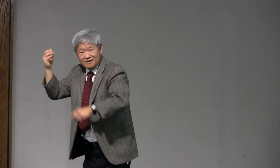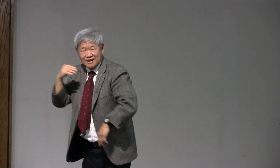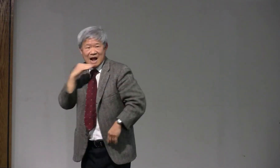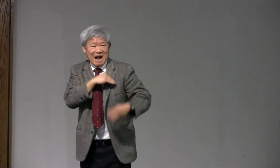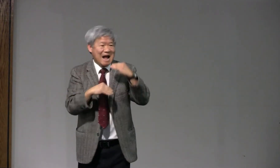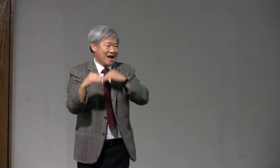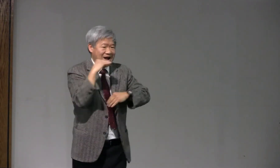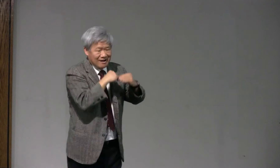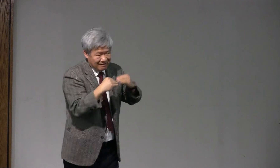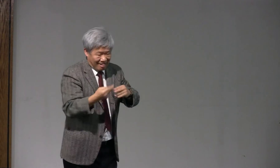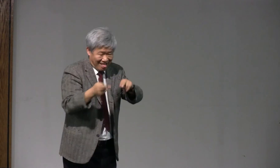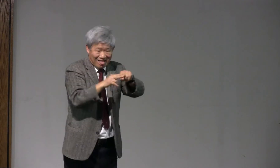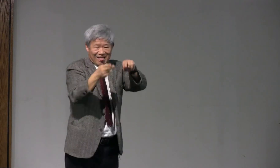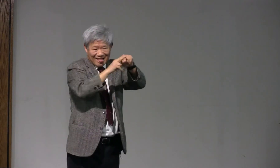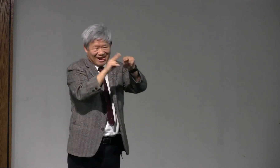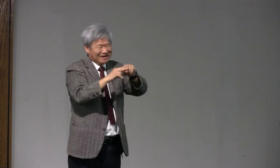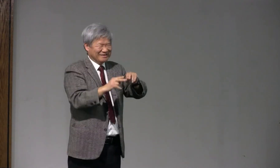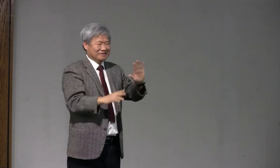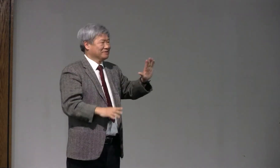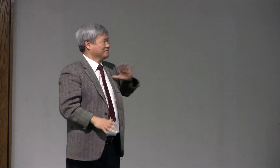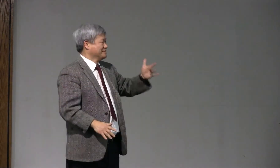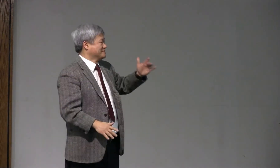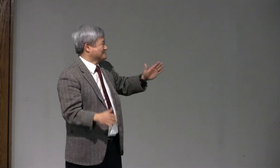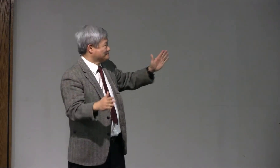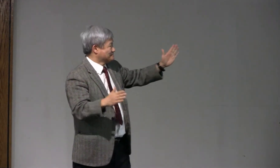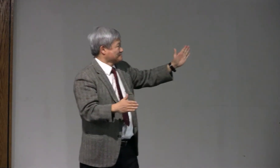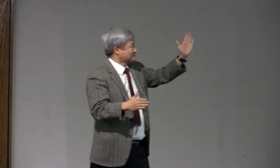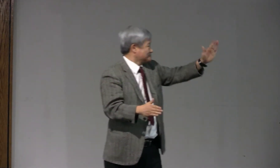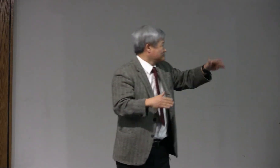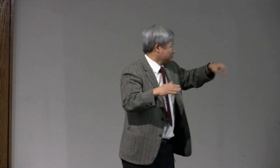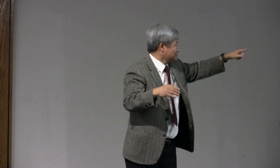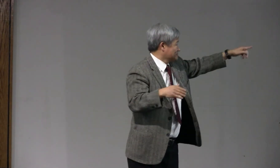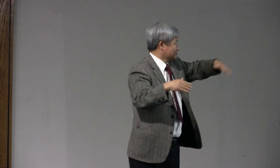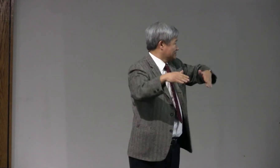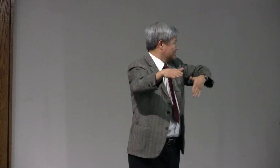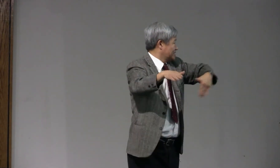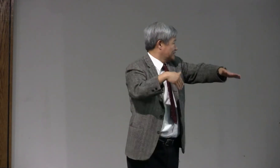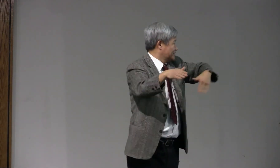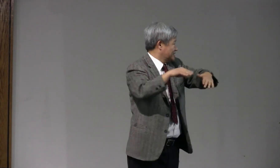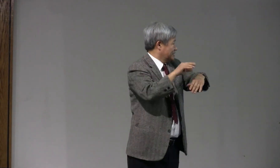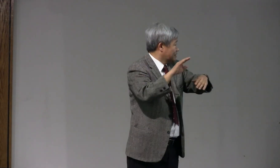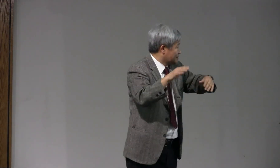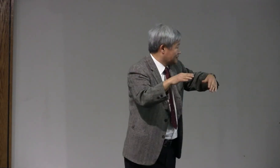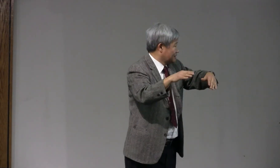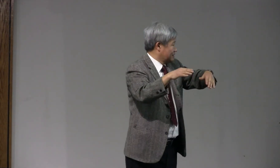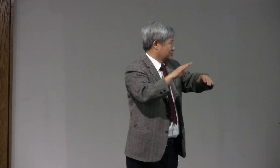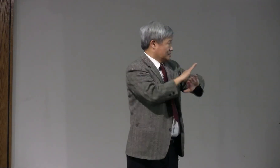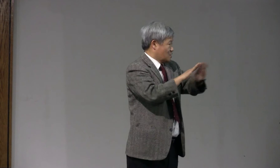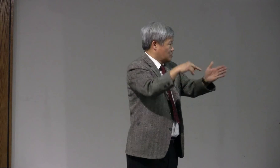send somebody else to say they're not home and lie for them, even though you see the car sitting in the driveway.